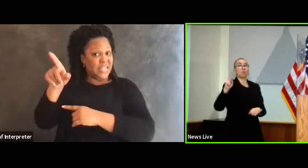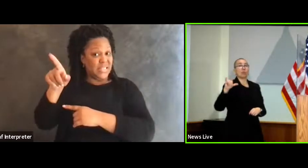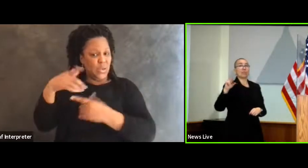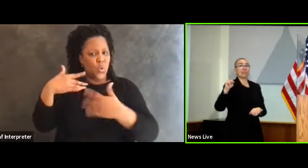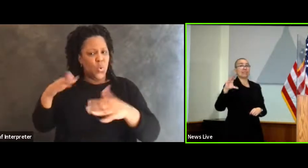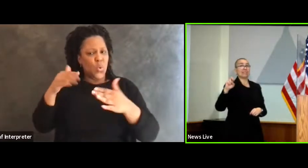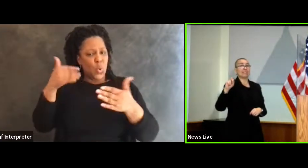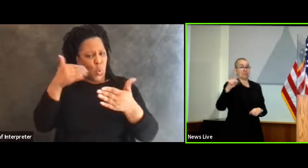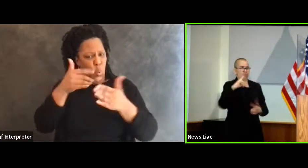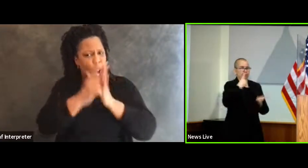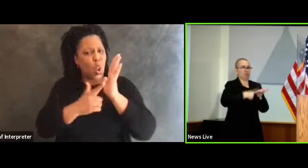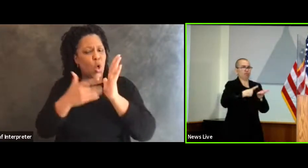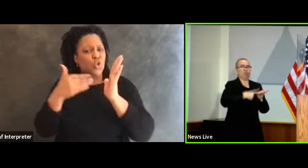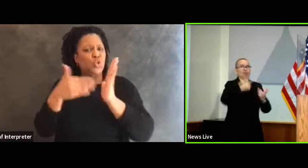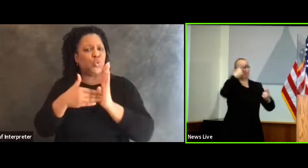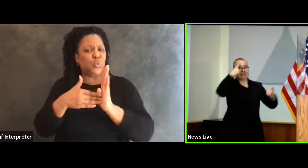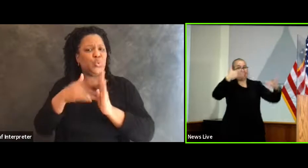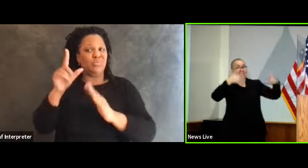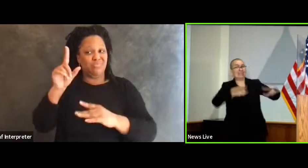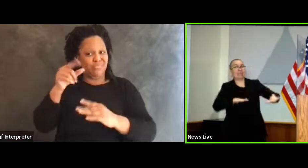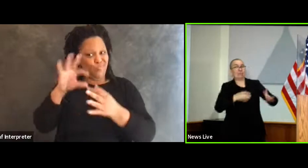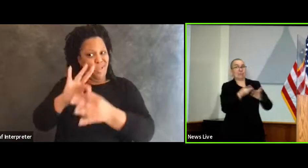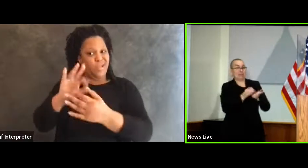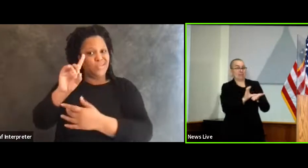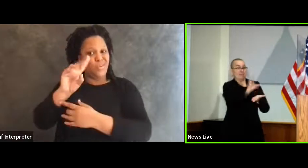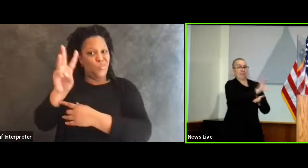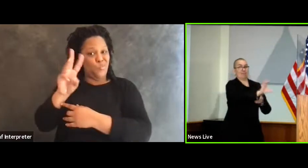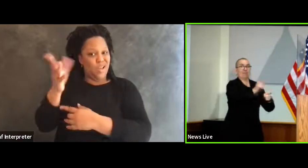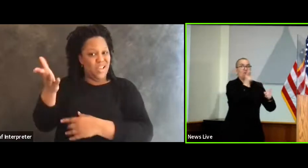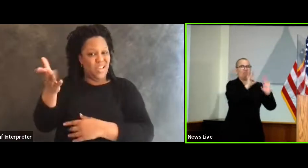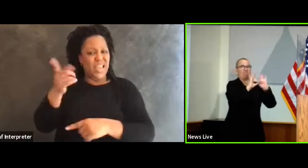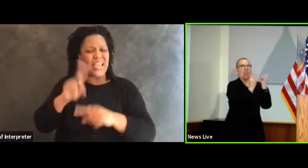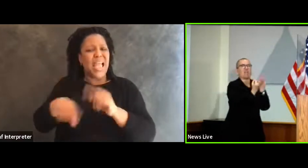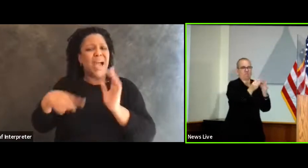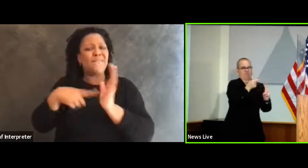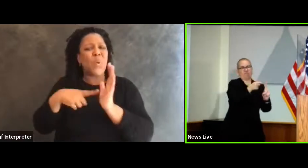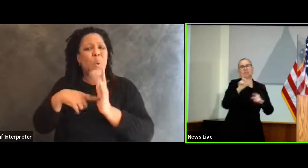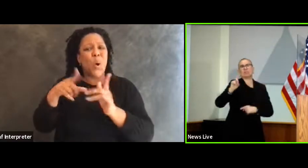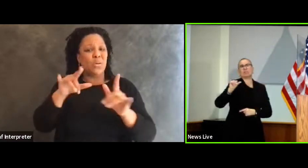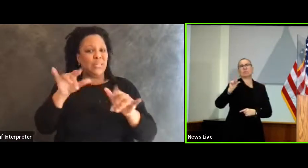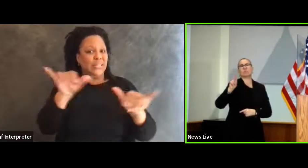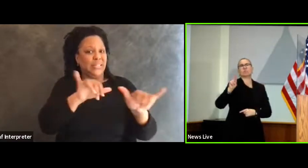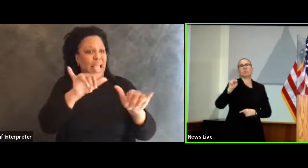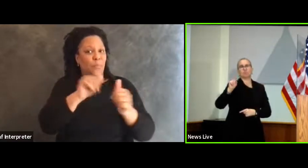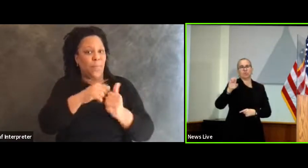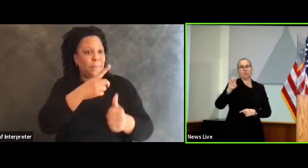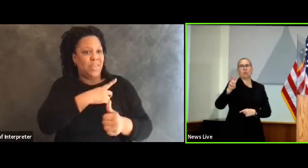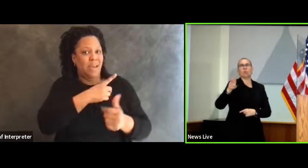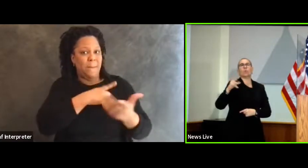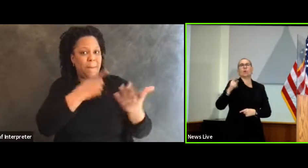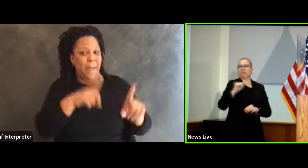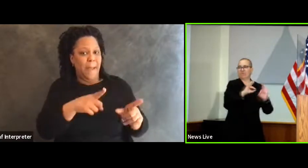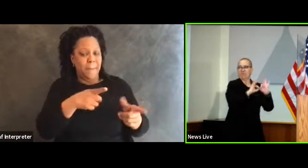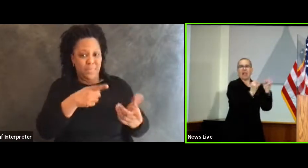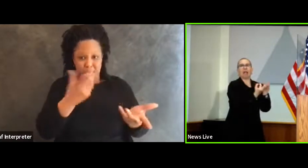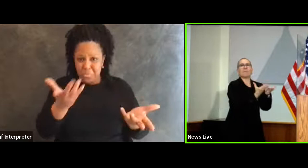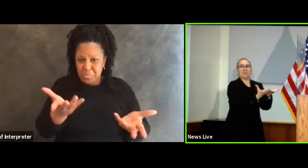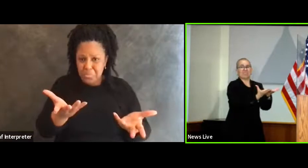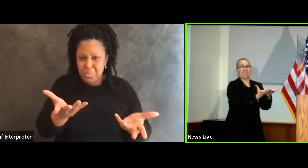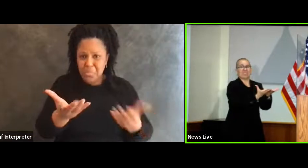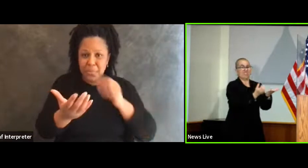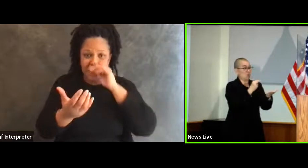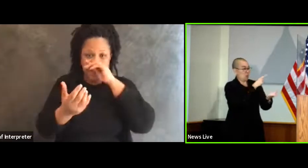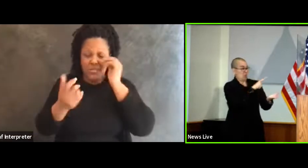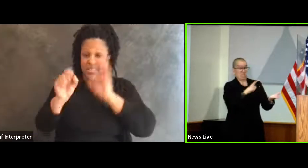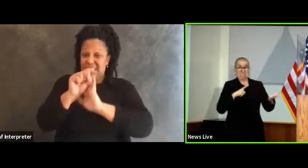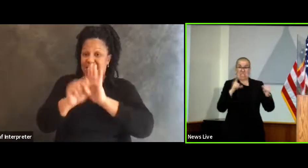turns out, they're not in the same position as a city of the size of Minneapolis. Is the legislature and the state going to have to step in to make sure